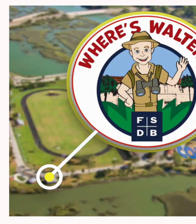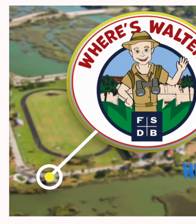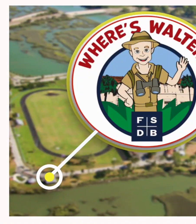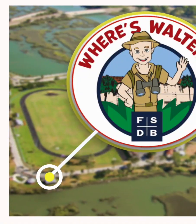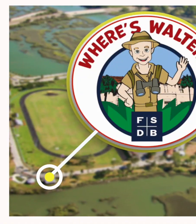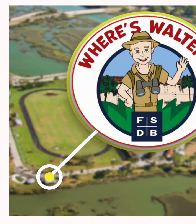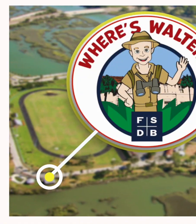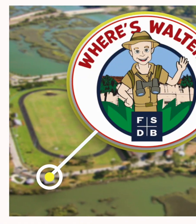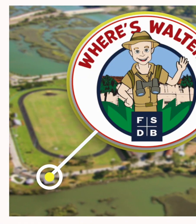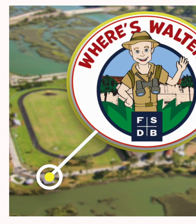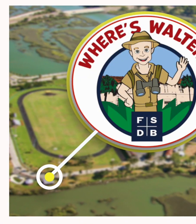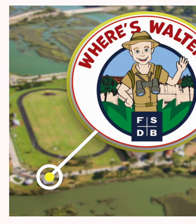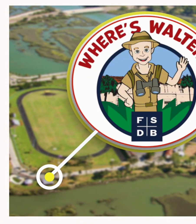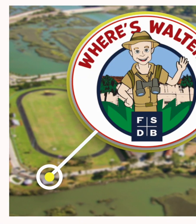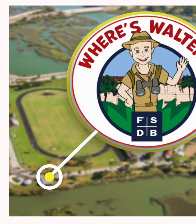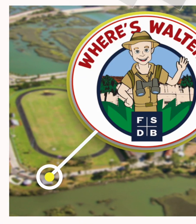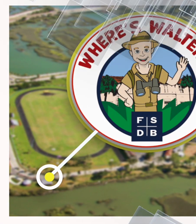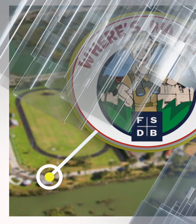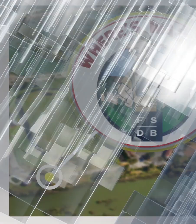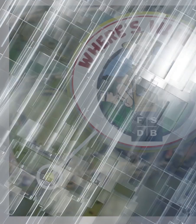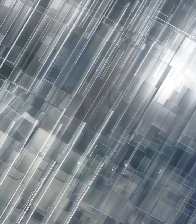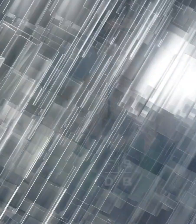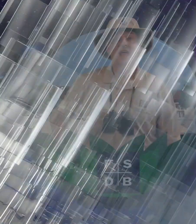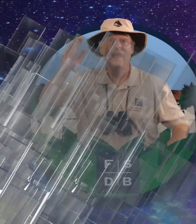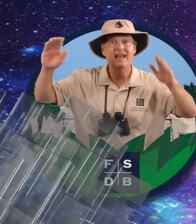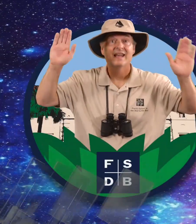Where's Walter? Where could he be?